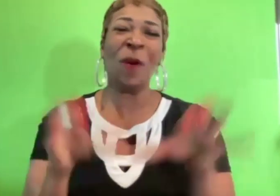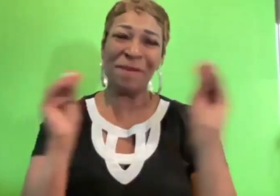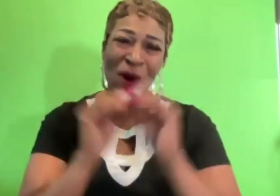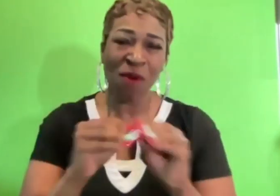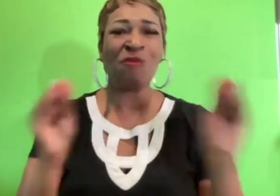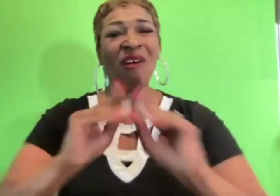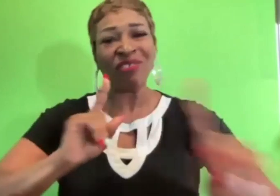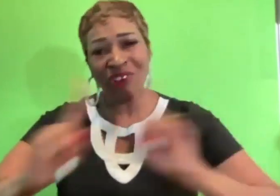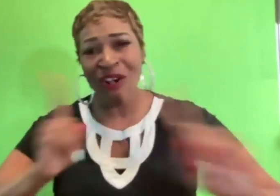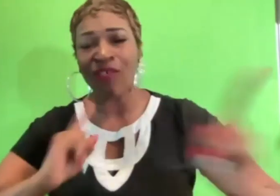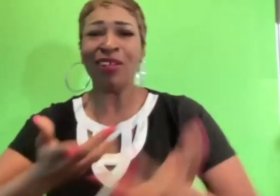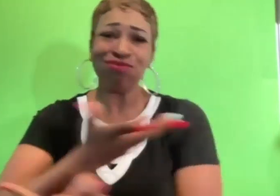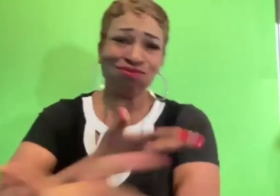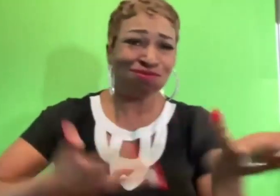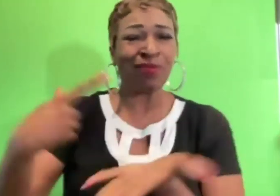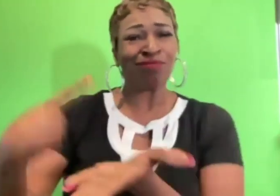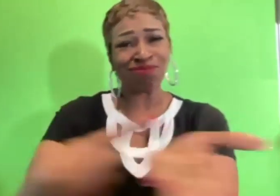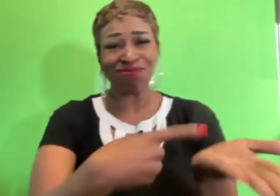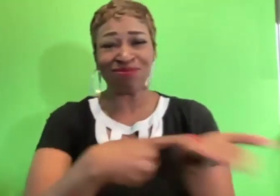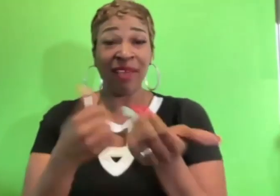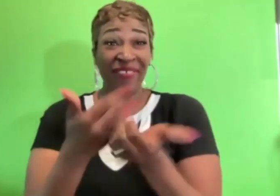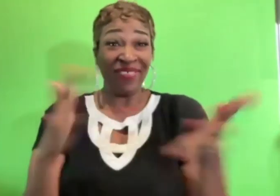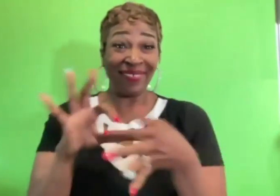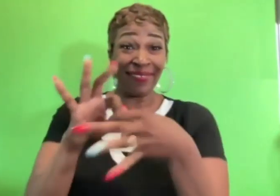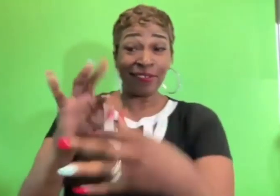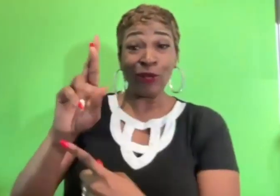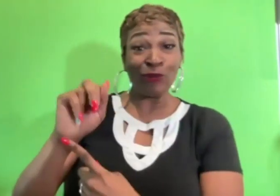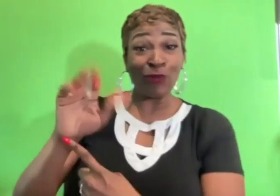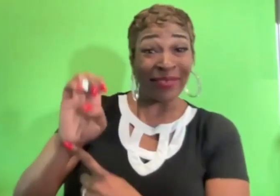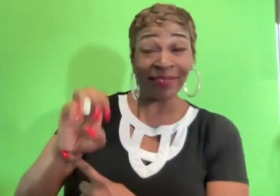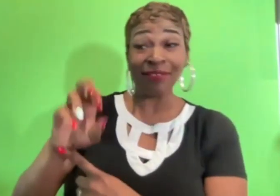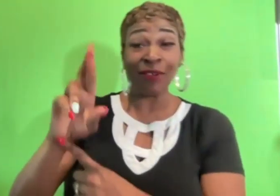that we've only begun with the work. We will continue this dialogue